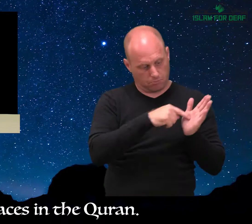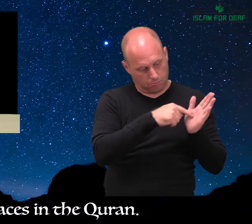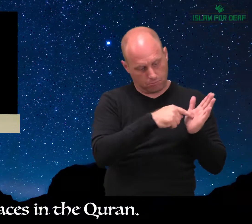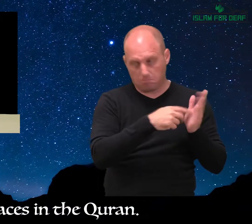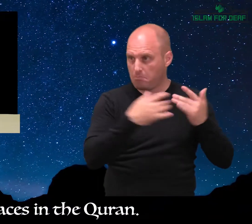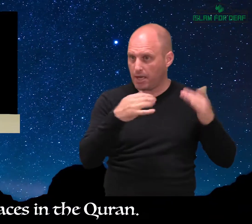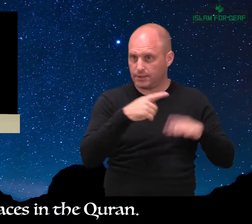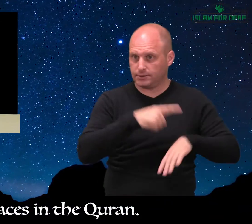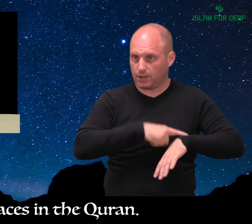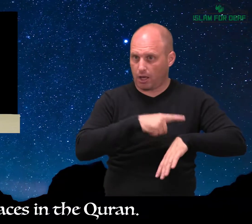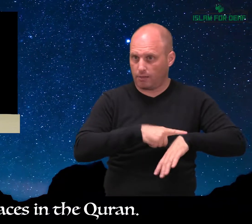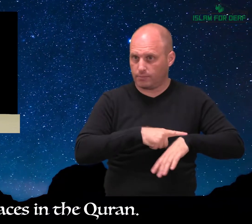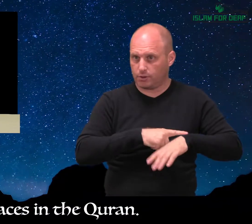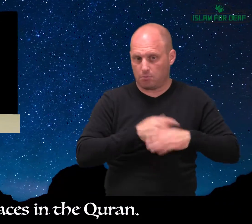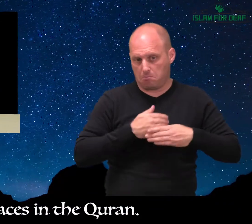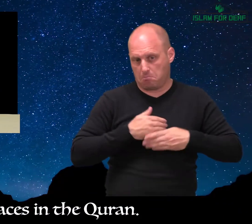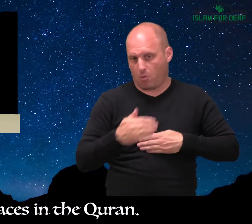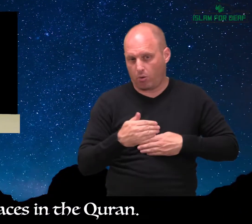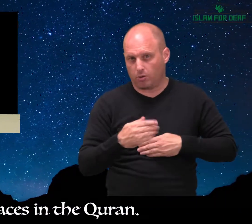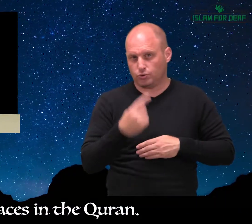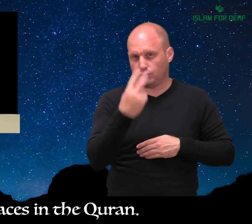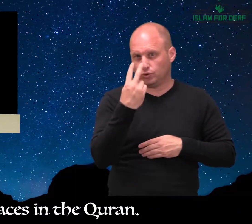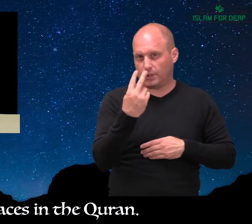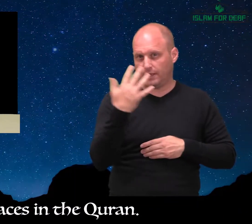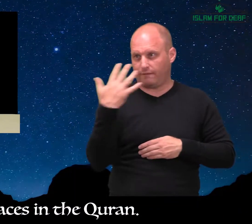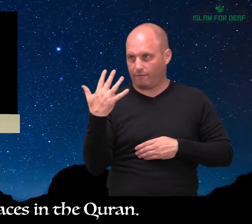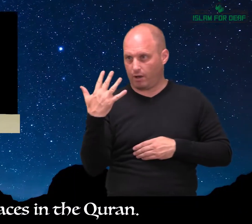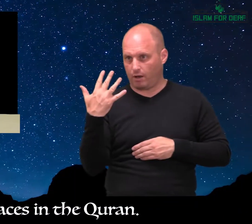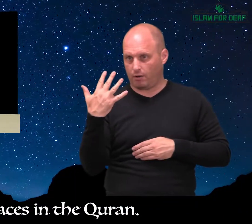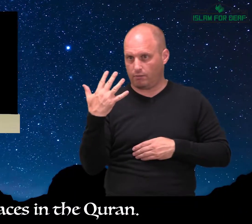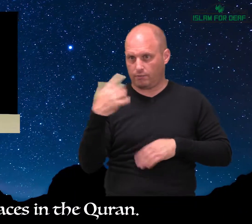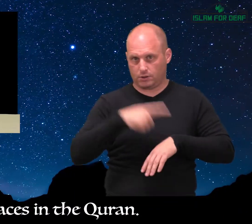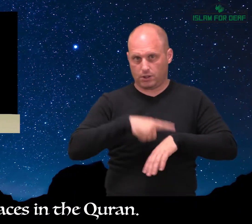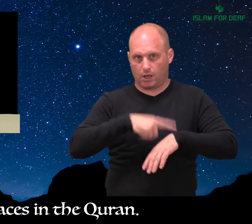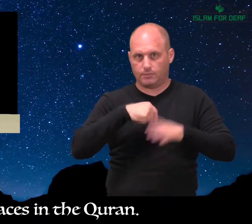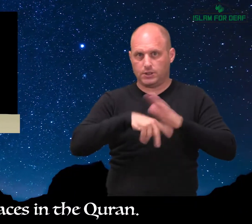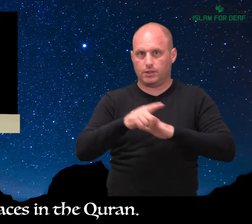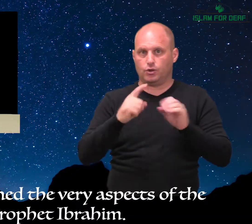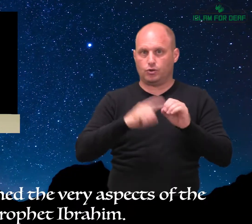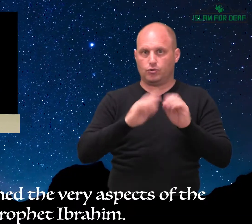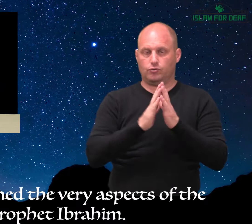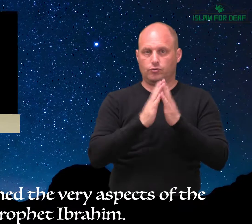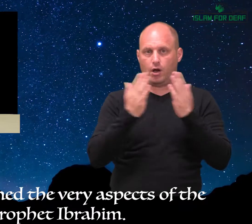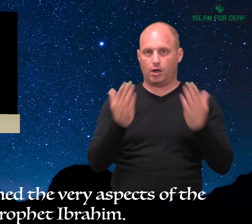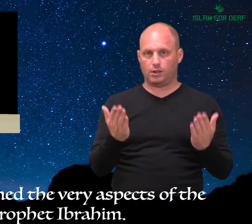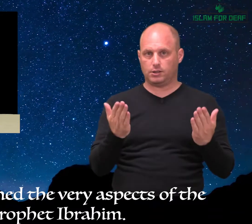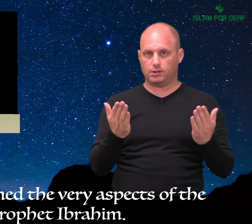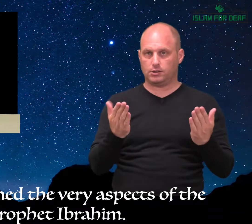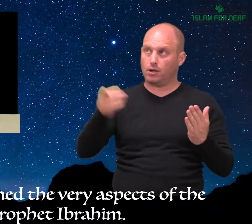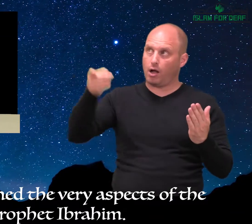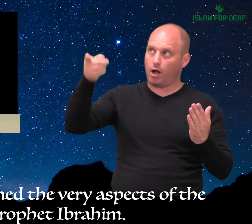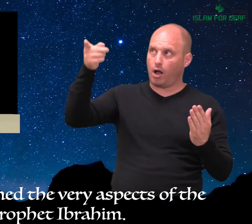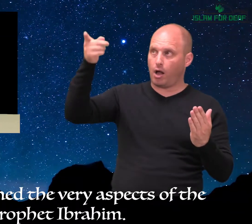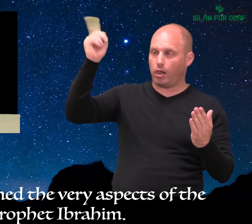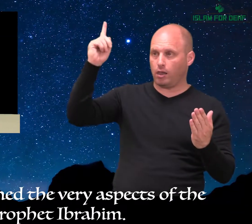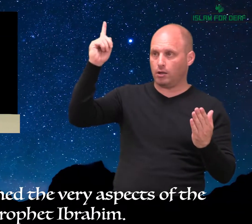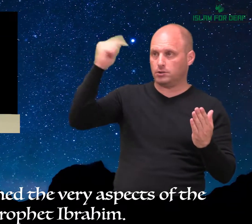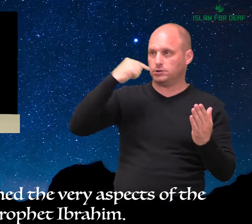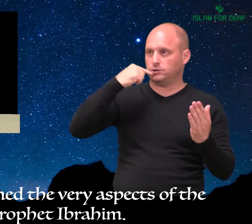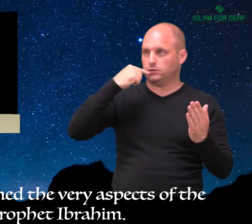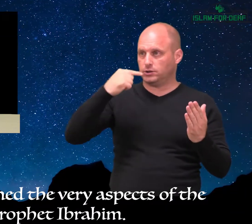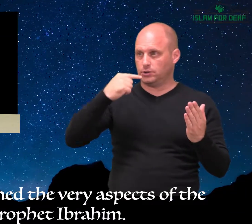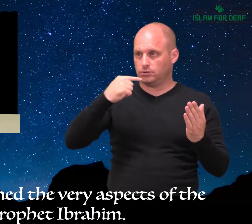over 25 places in the Quran, Allah mentioned the various